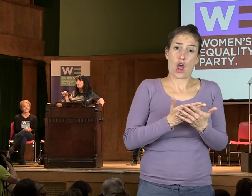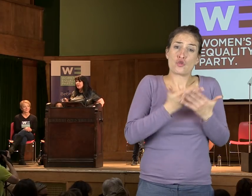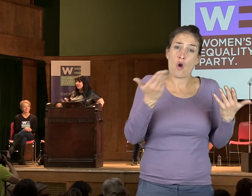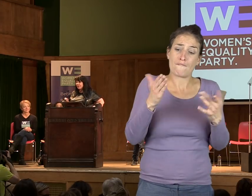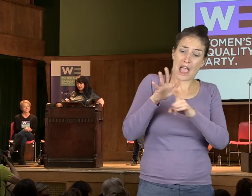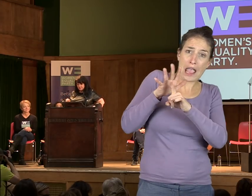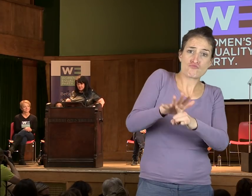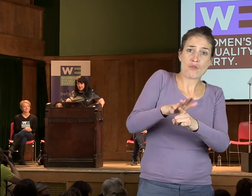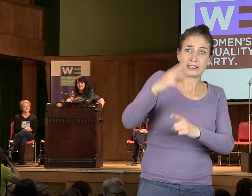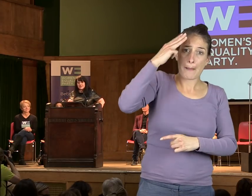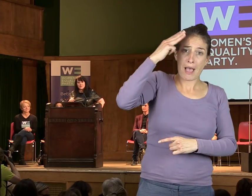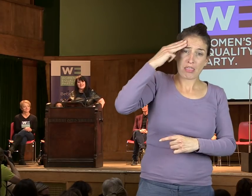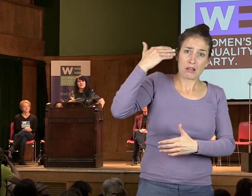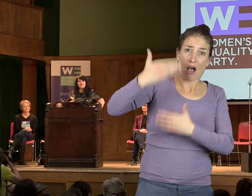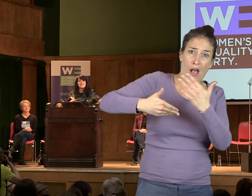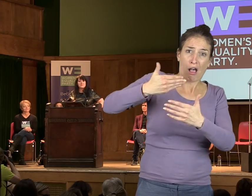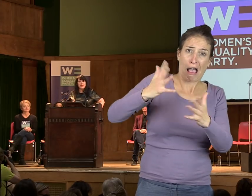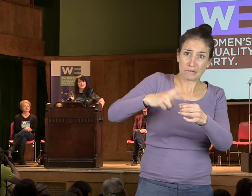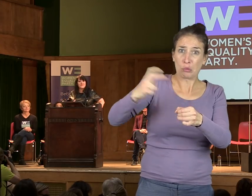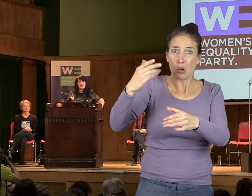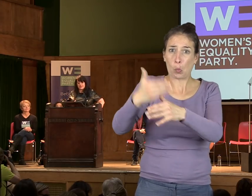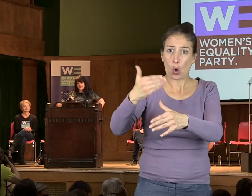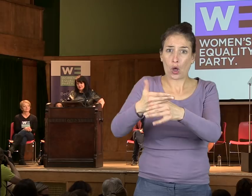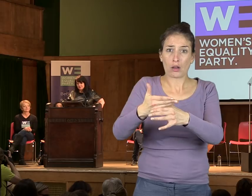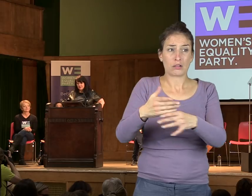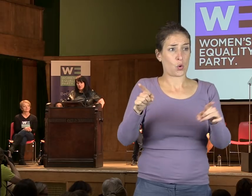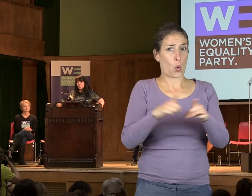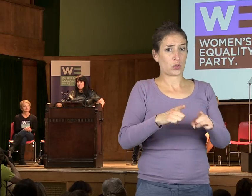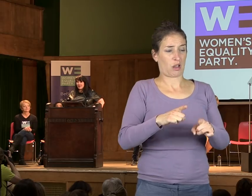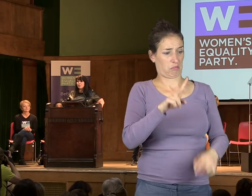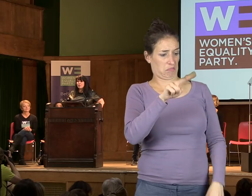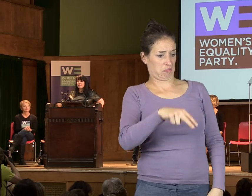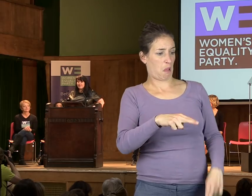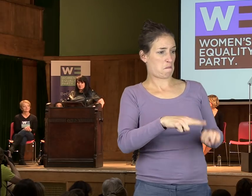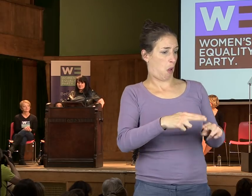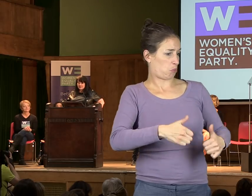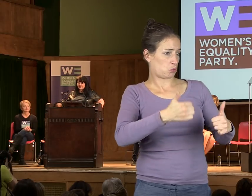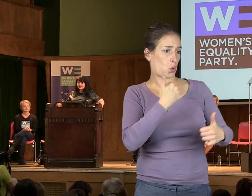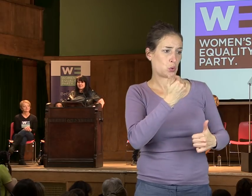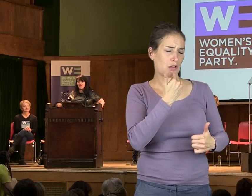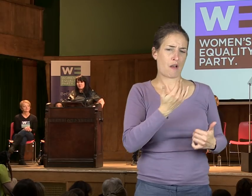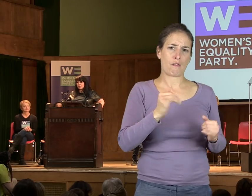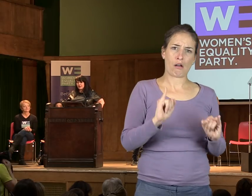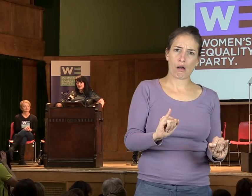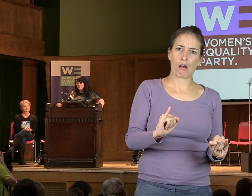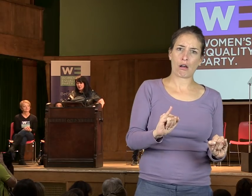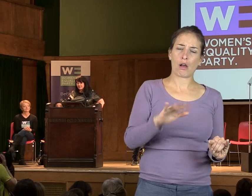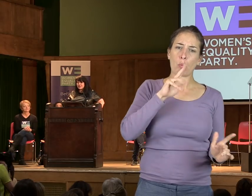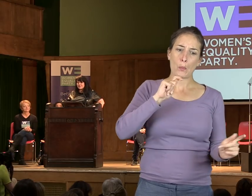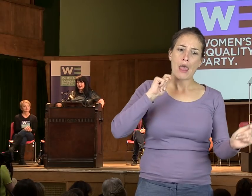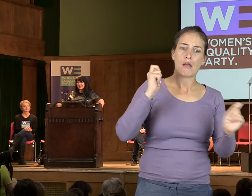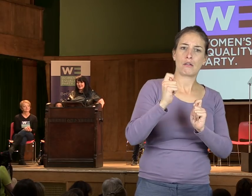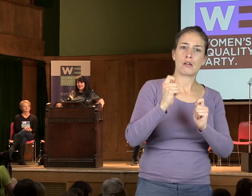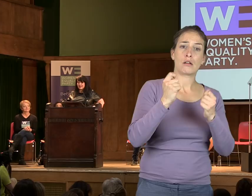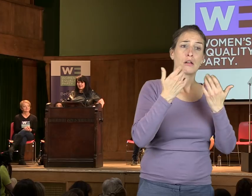on mothers, as well as underestimates fathers. We will reform services, both public and